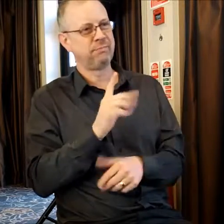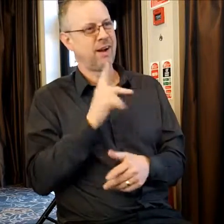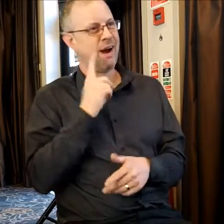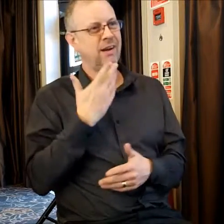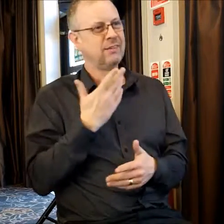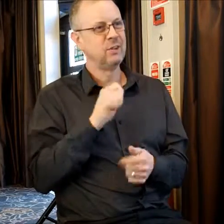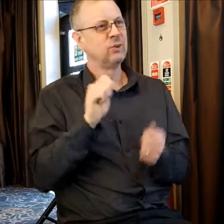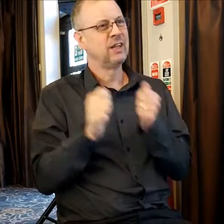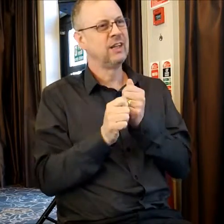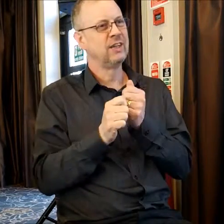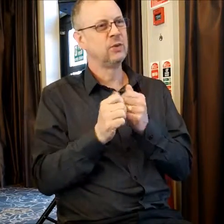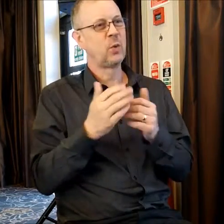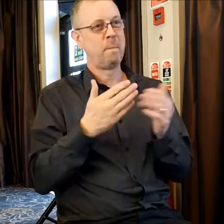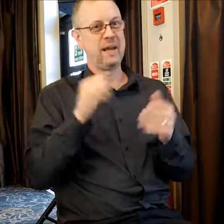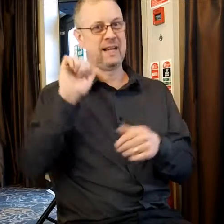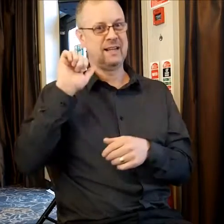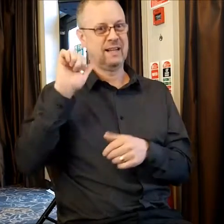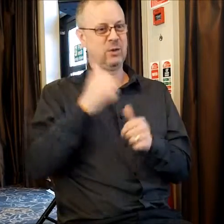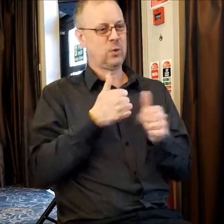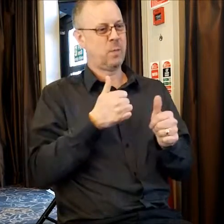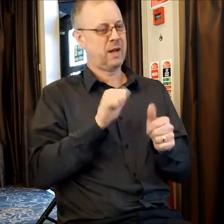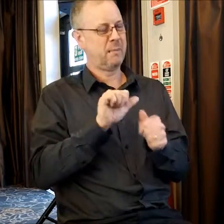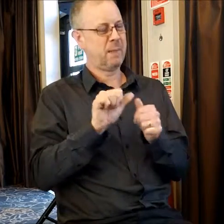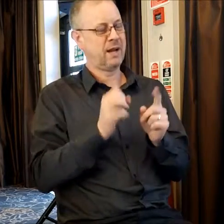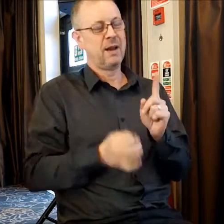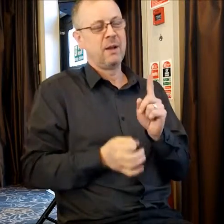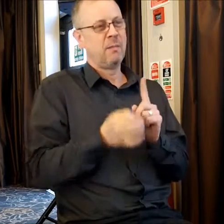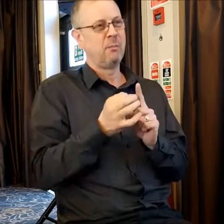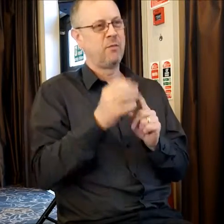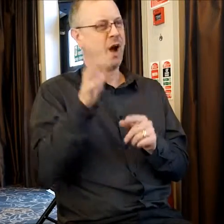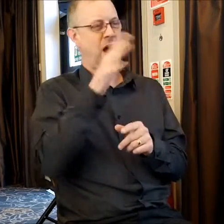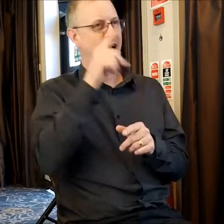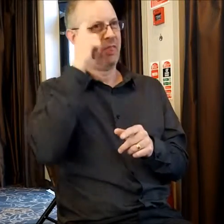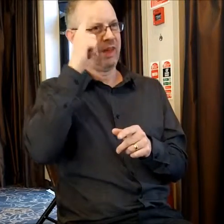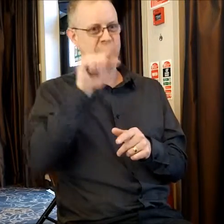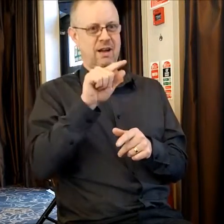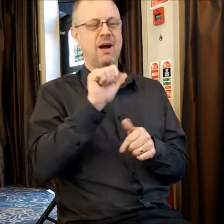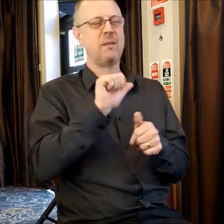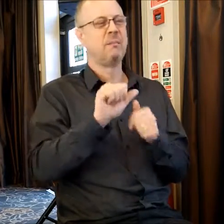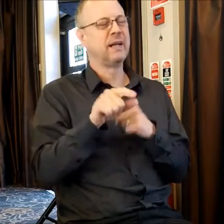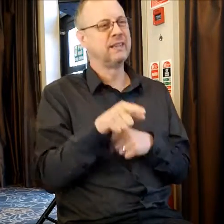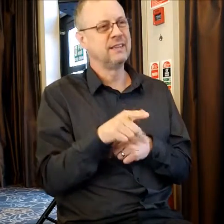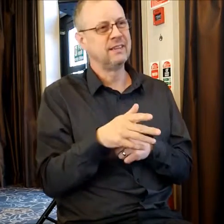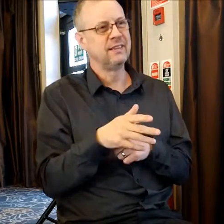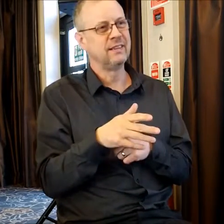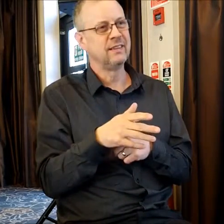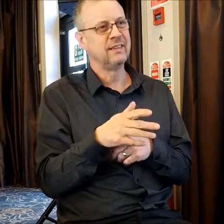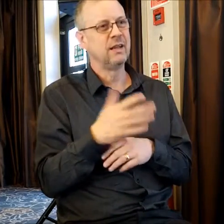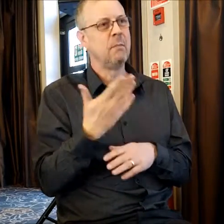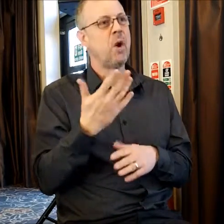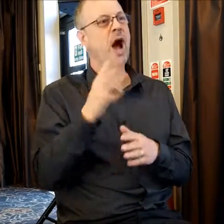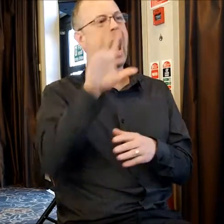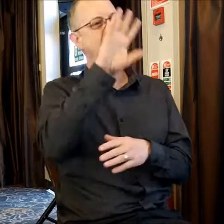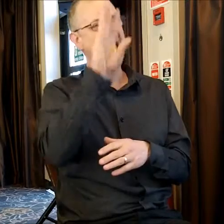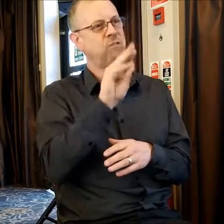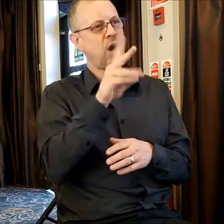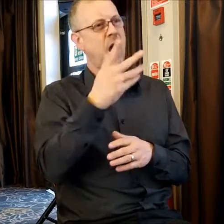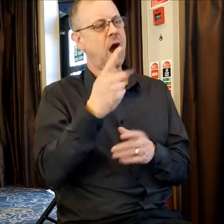else, but in my experience, is expect the unexpected, because there's always something happening. But something that personally I